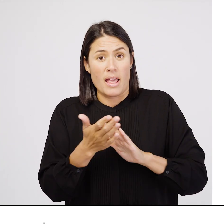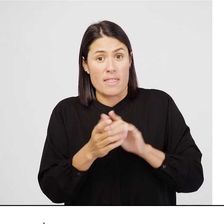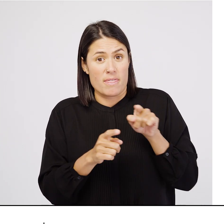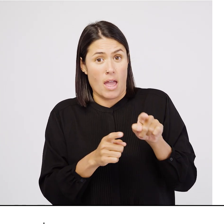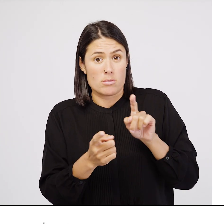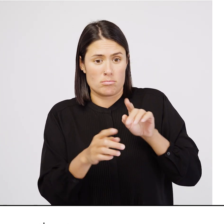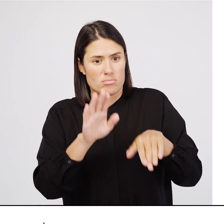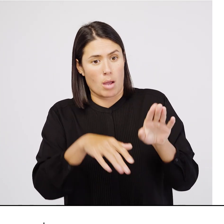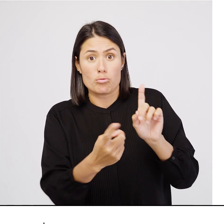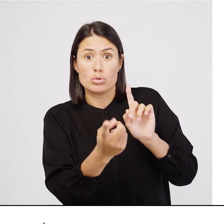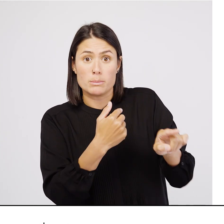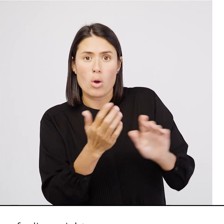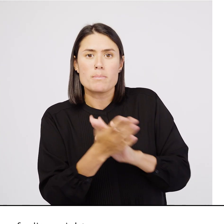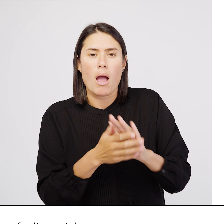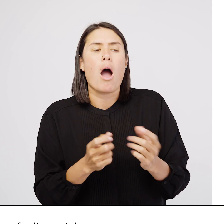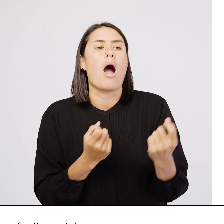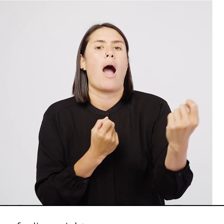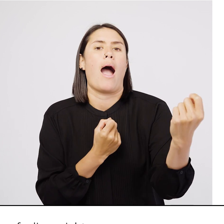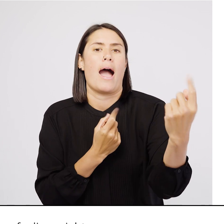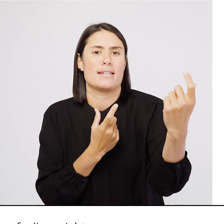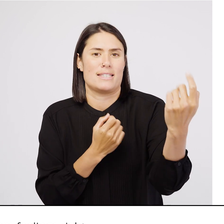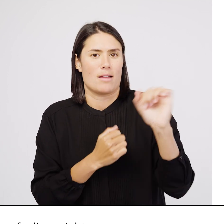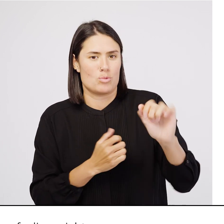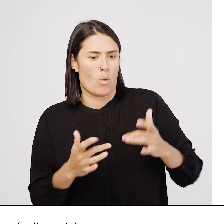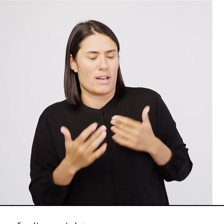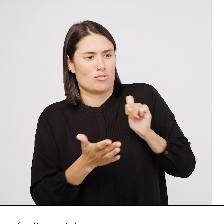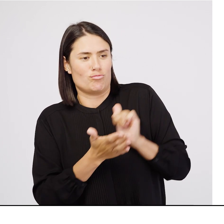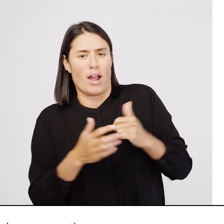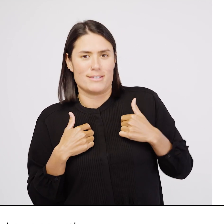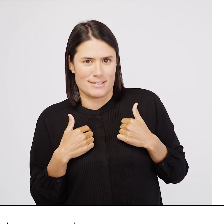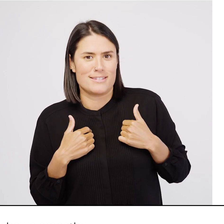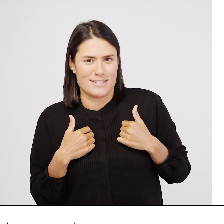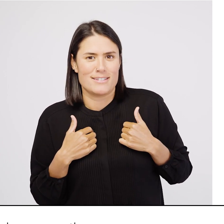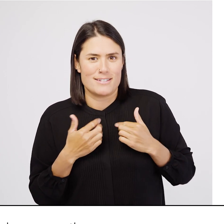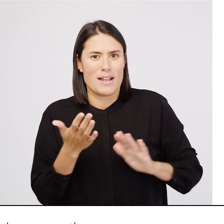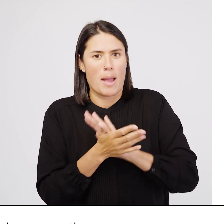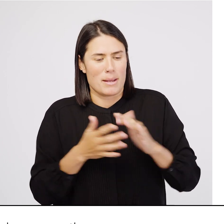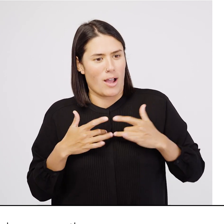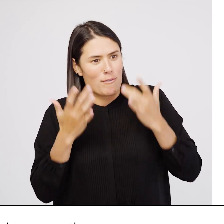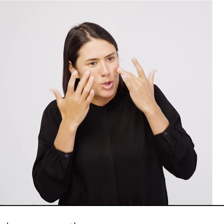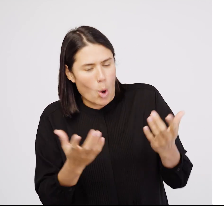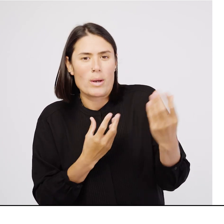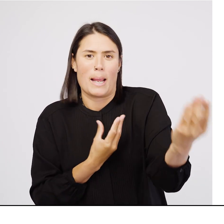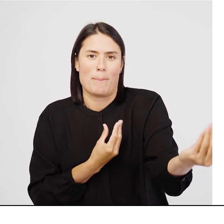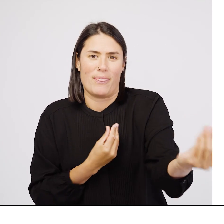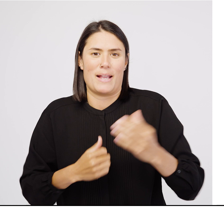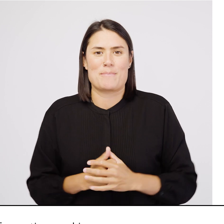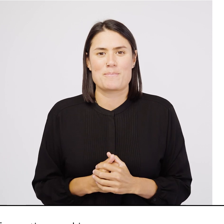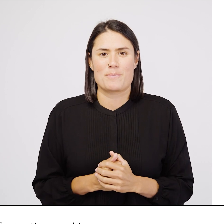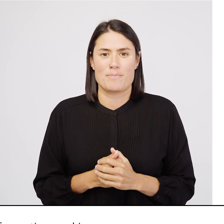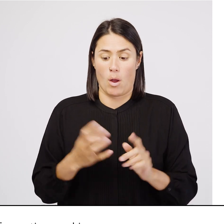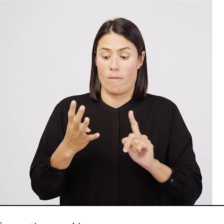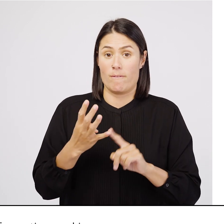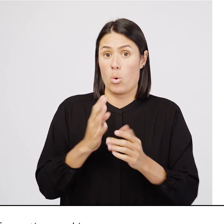This type of response shows you got the peer's feelings right and that you have shown empathy.